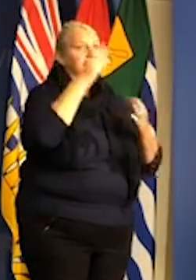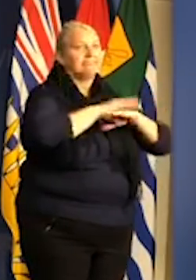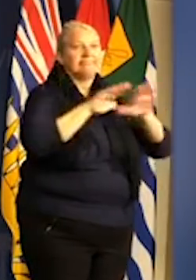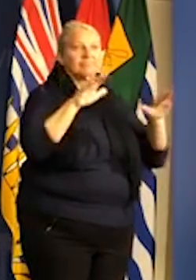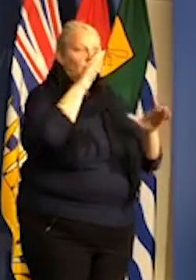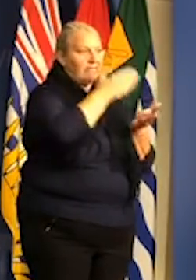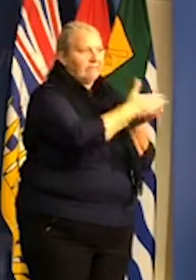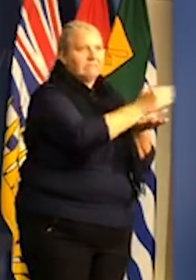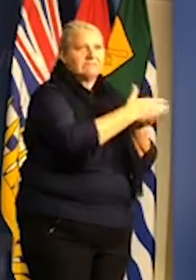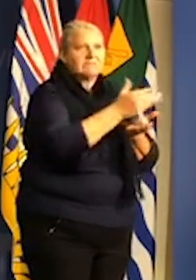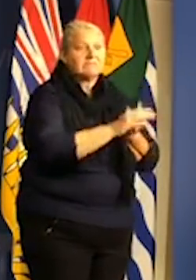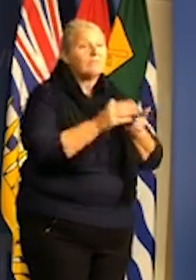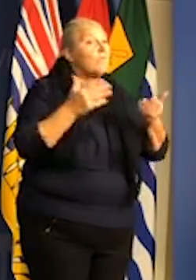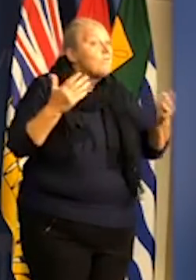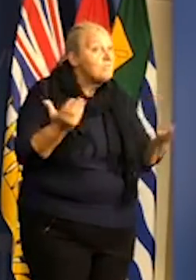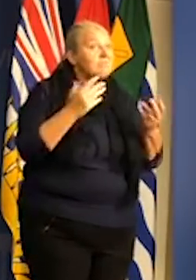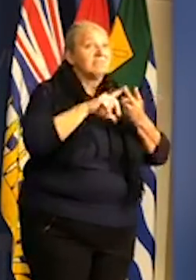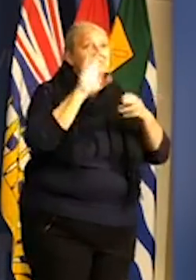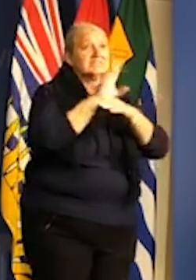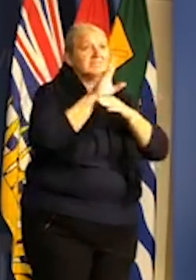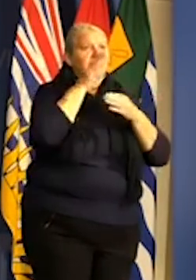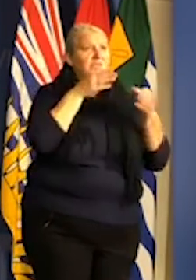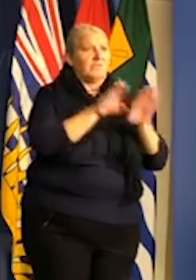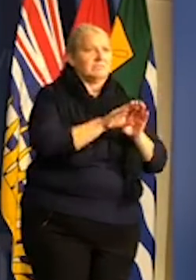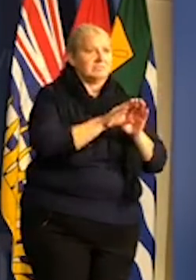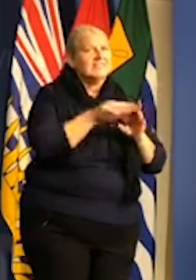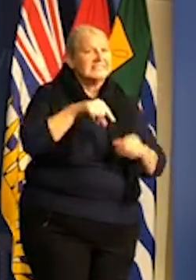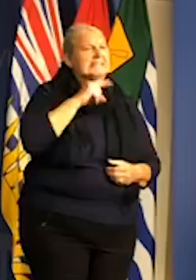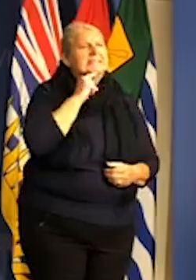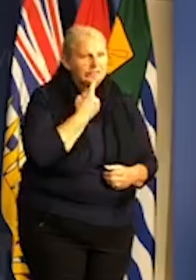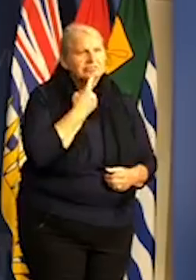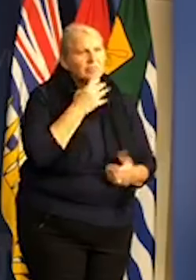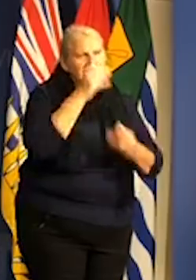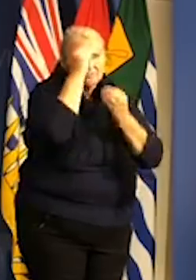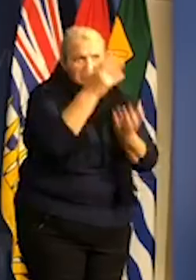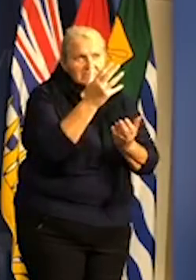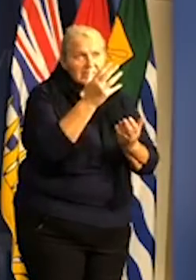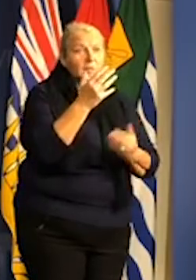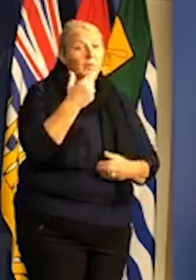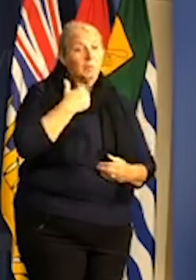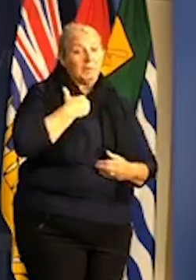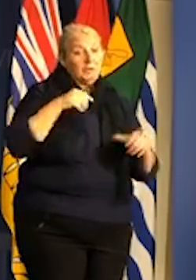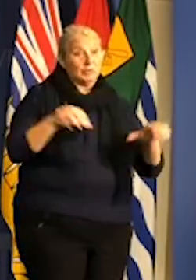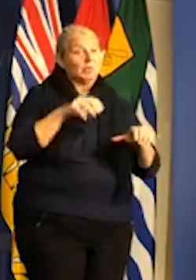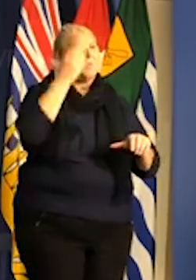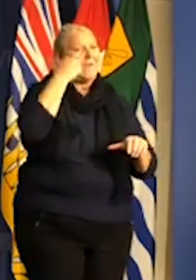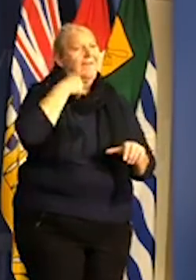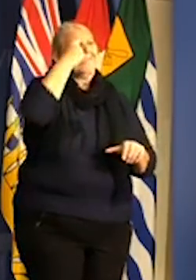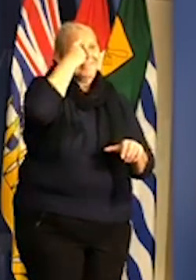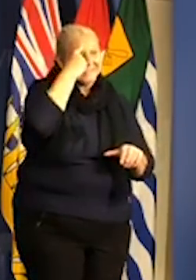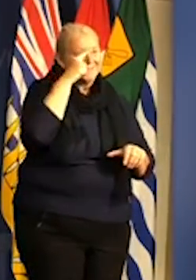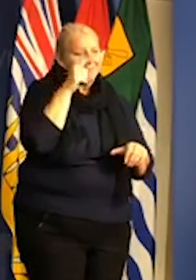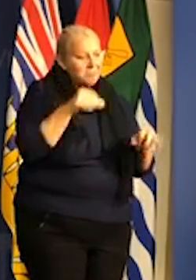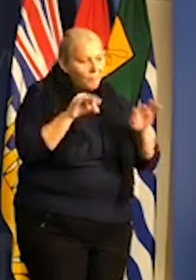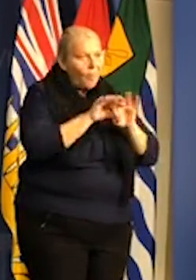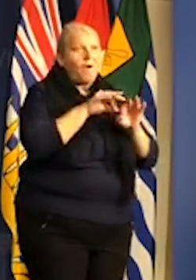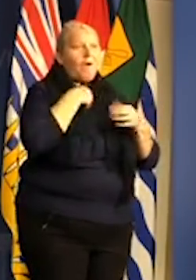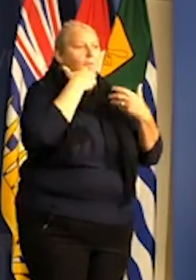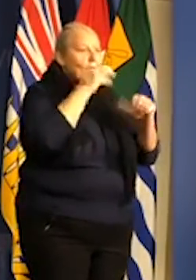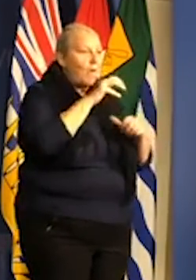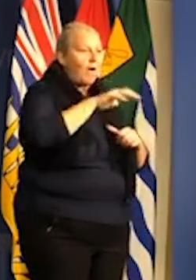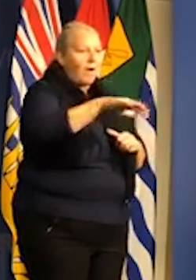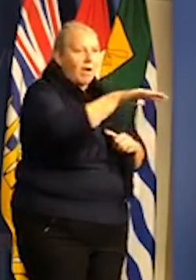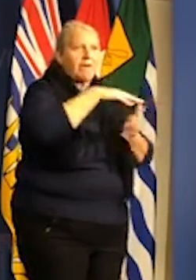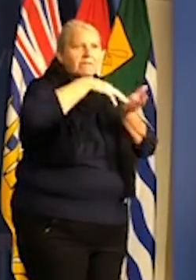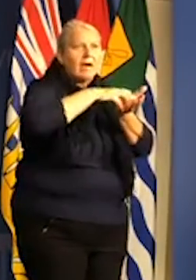to close their businesses. We're doing this because we think this is what we need to do to keep vulnerable people from getting